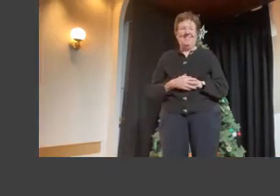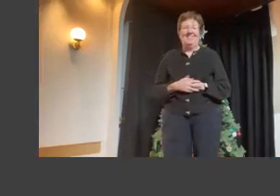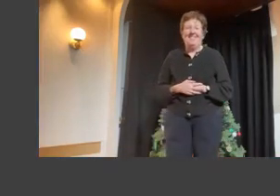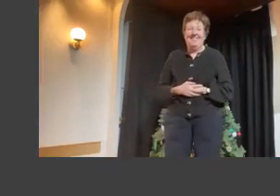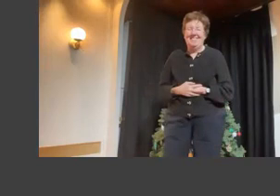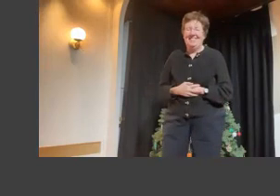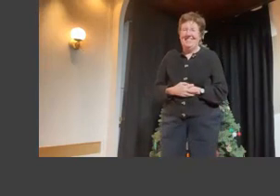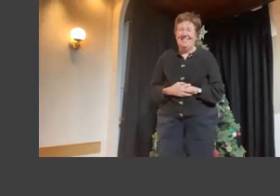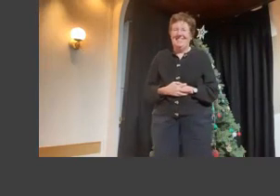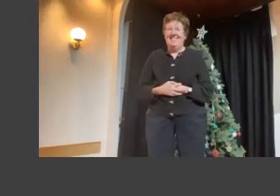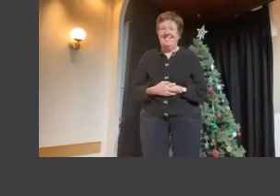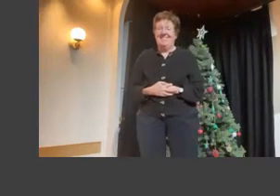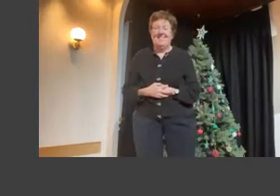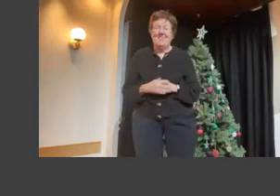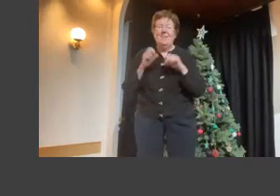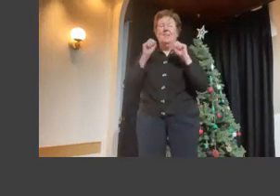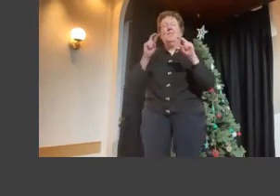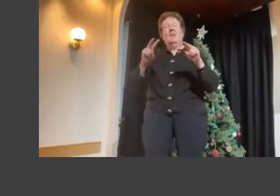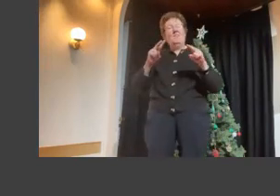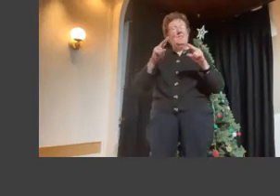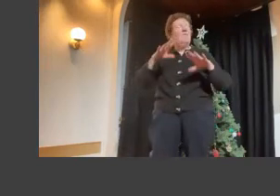So Rob, if you can forward on the slides, that'd be great.